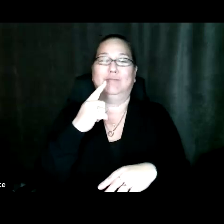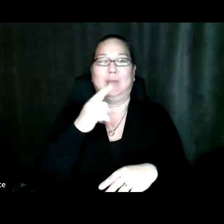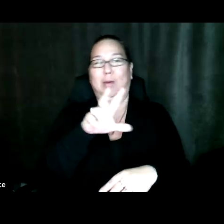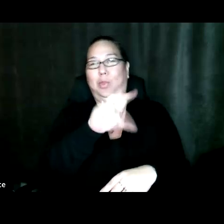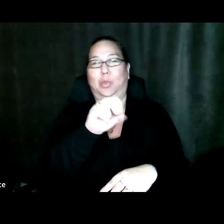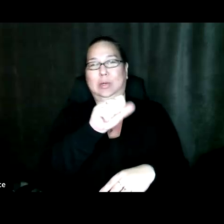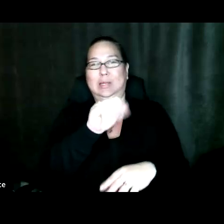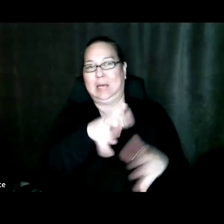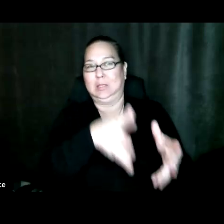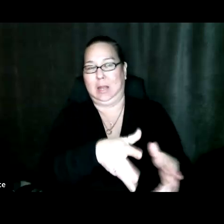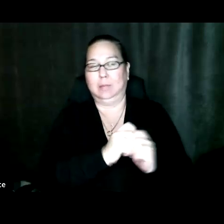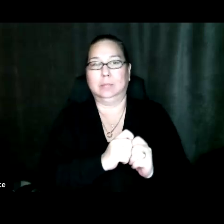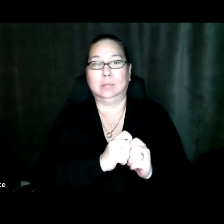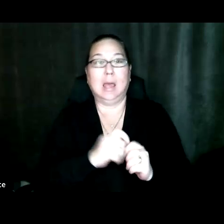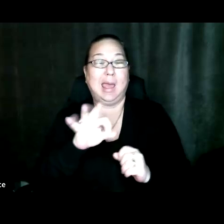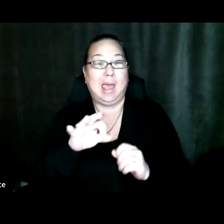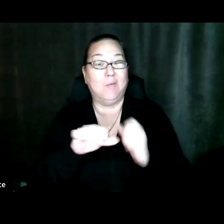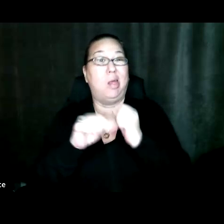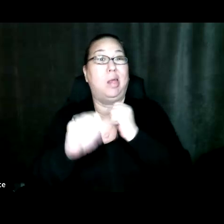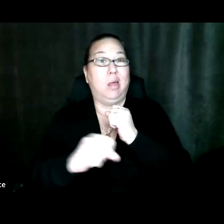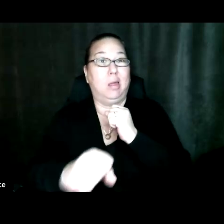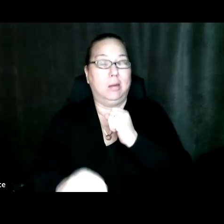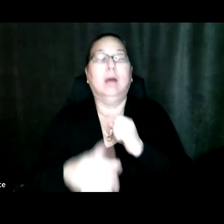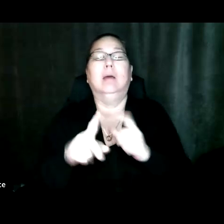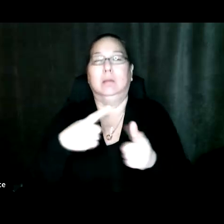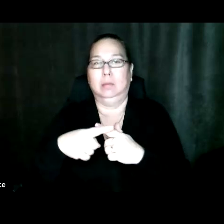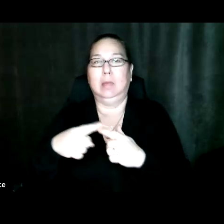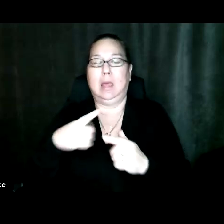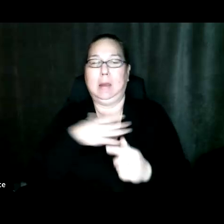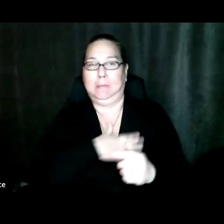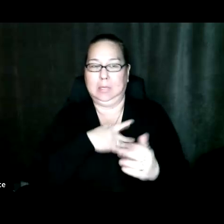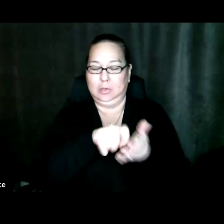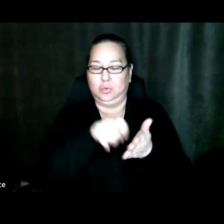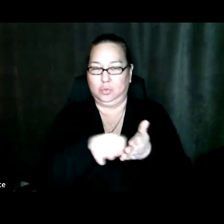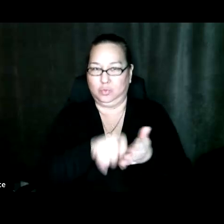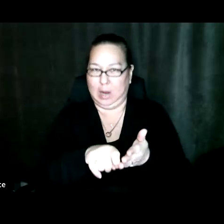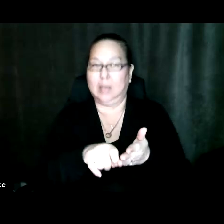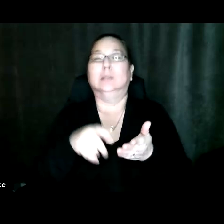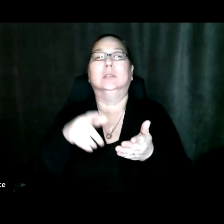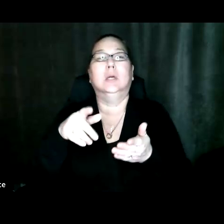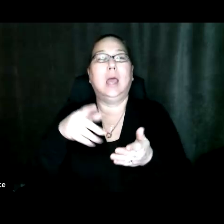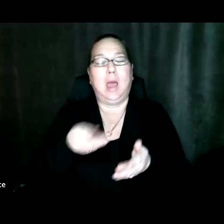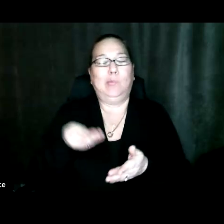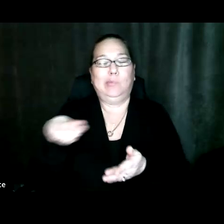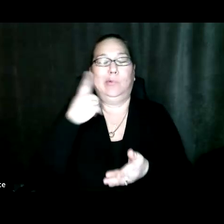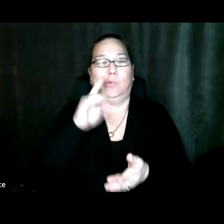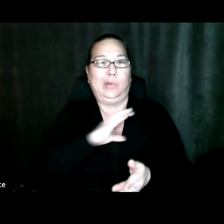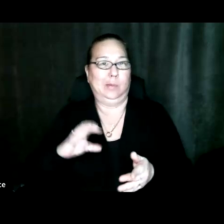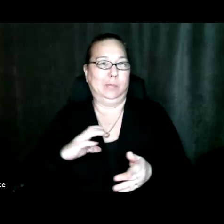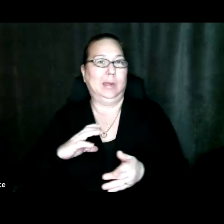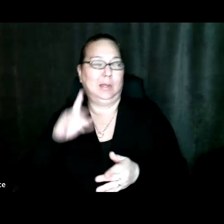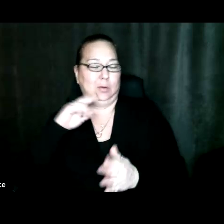3 minutes, please email your comments for distribution to the committee. The time that an interpreter uses for English interpretation will